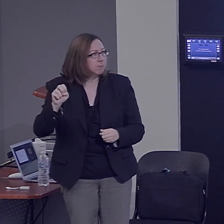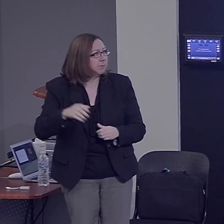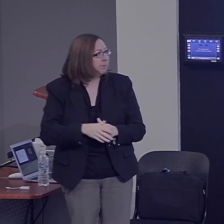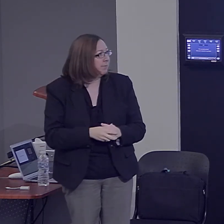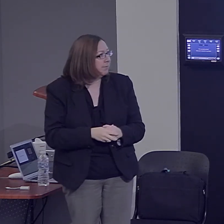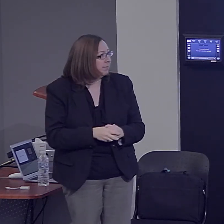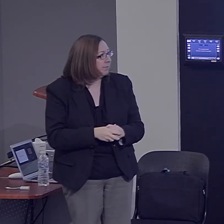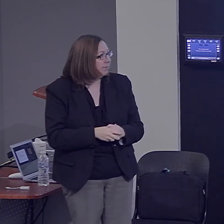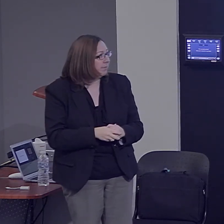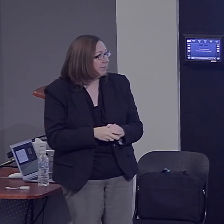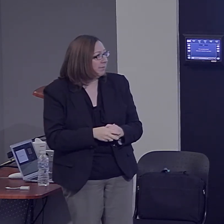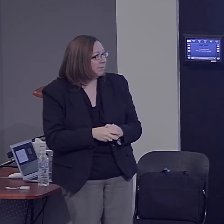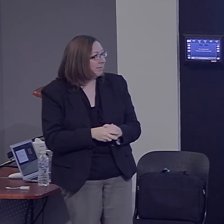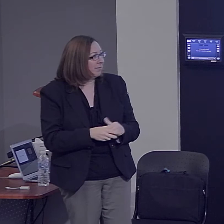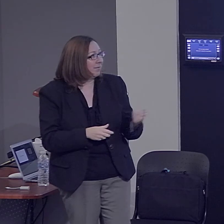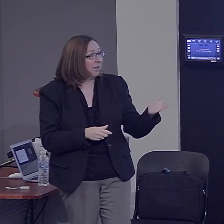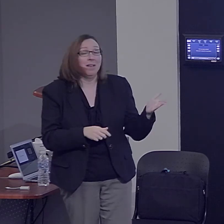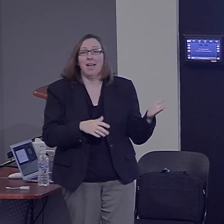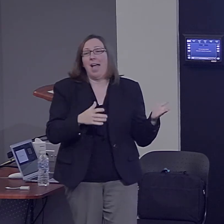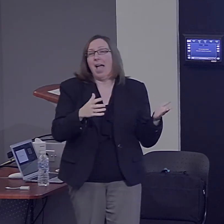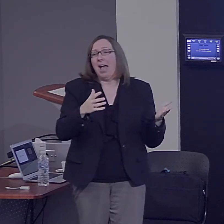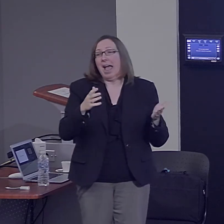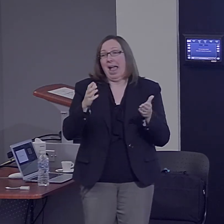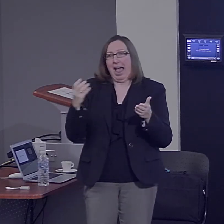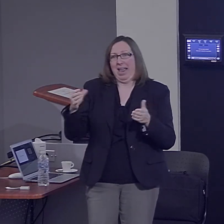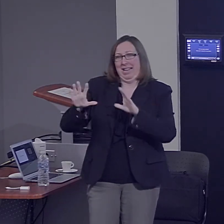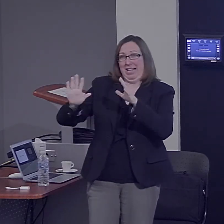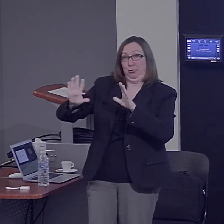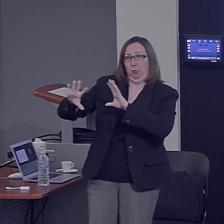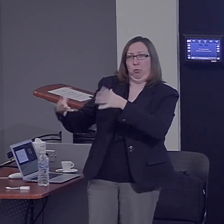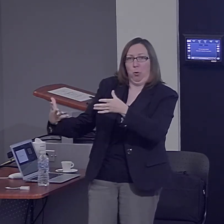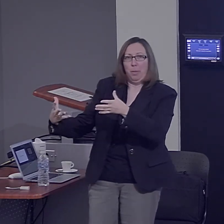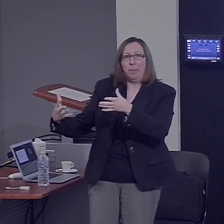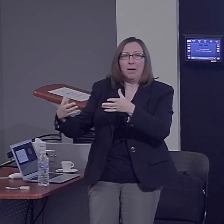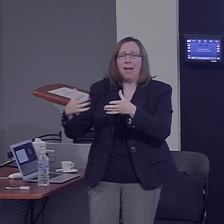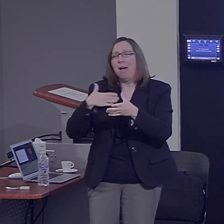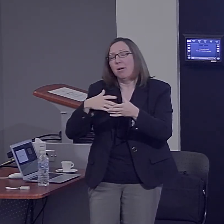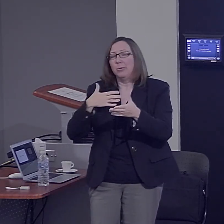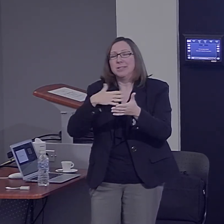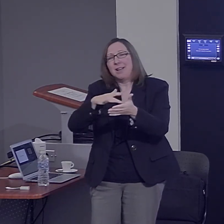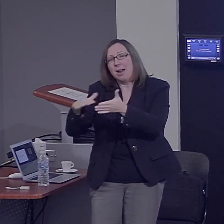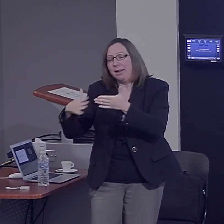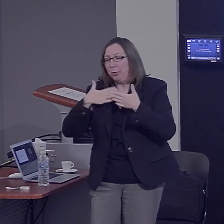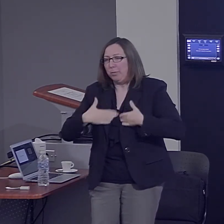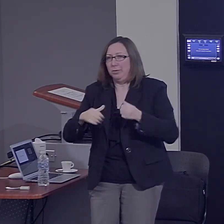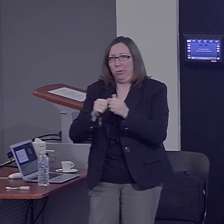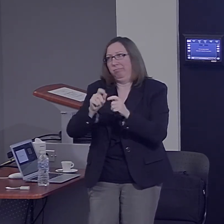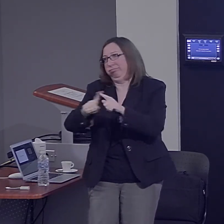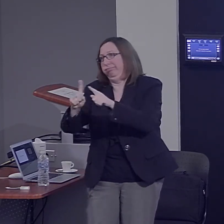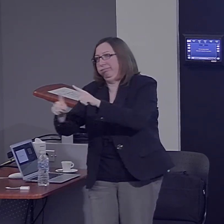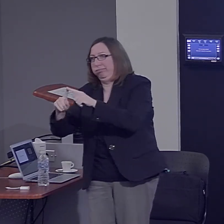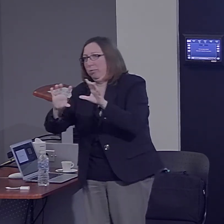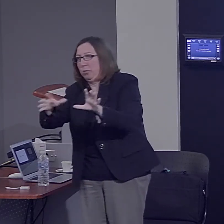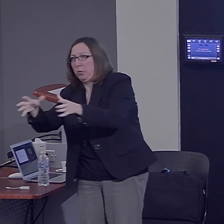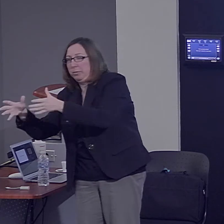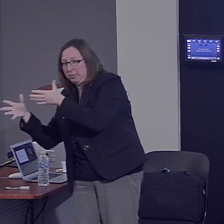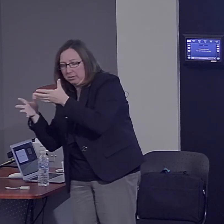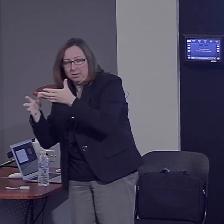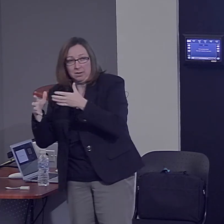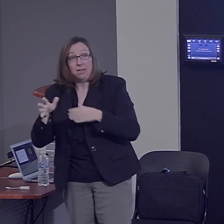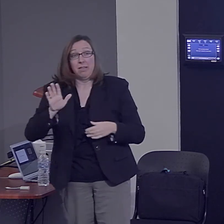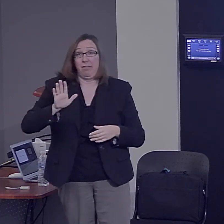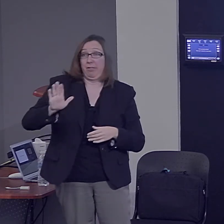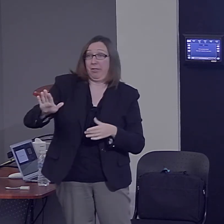and other people which I don't mention in order not to make confusion. And that was fMRI